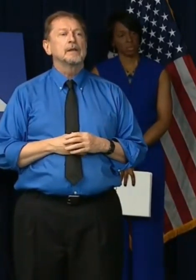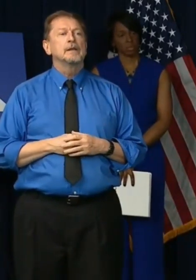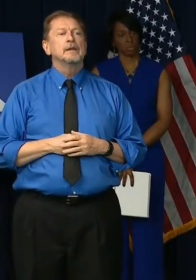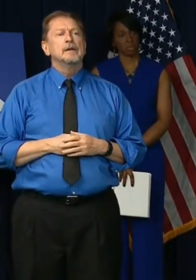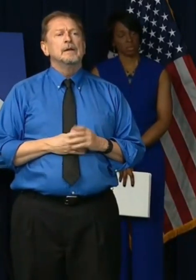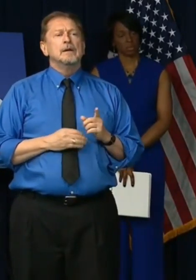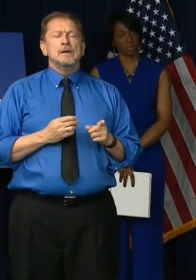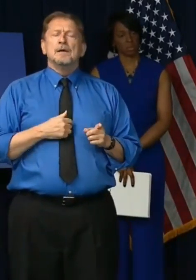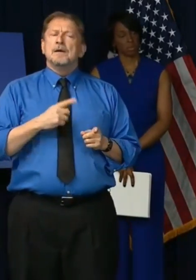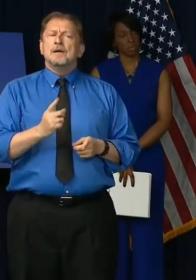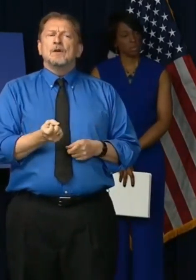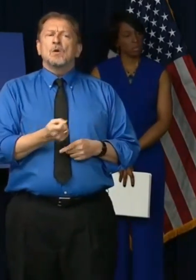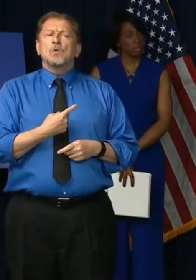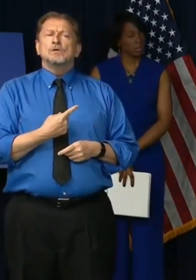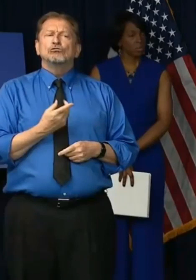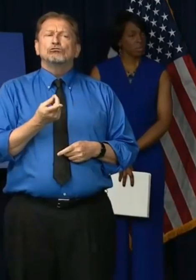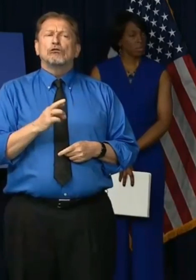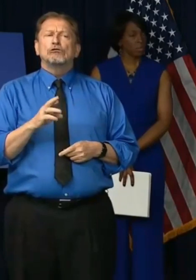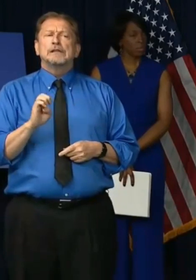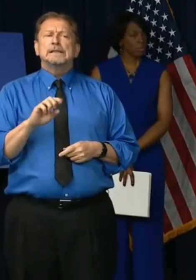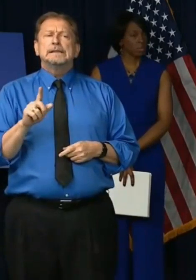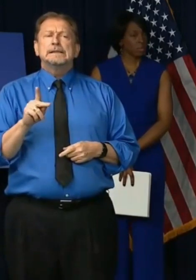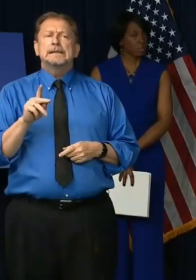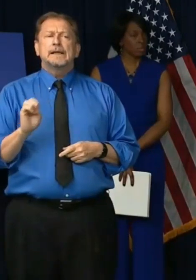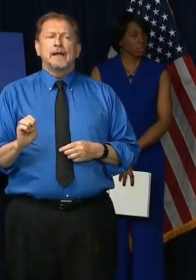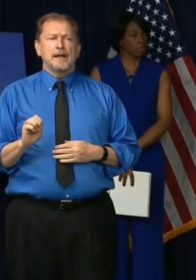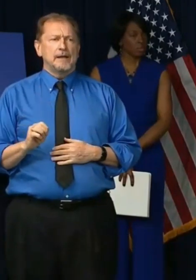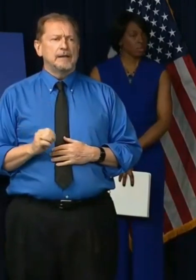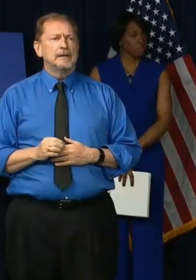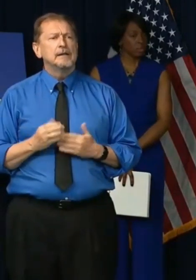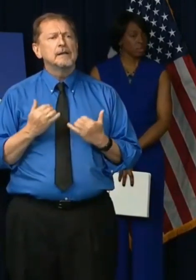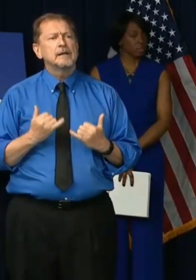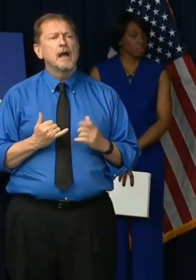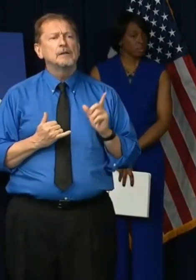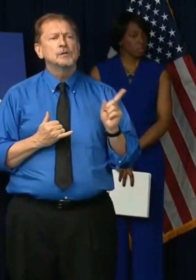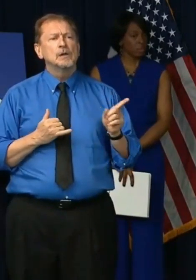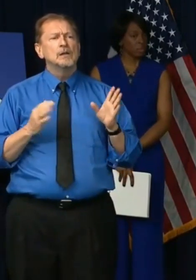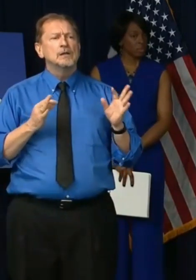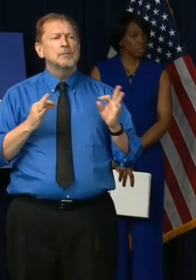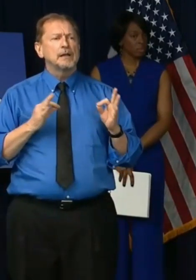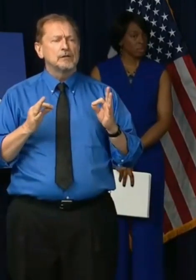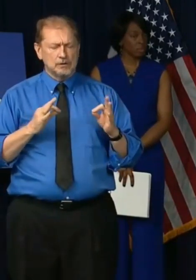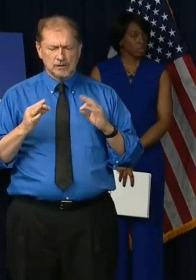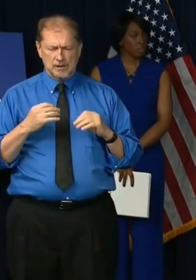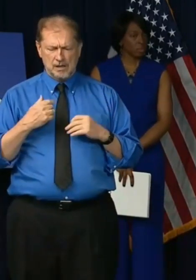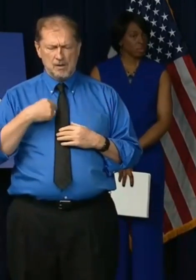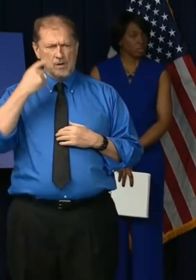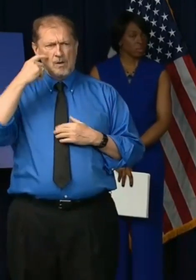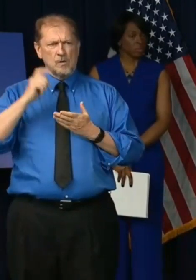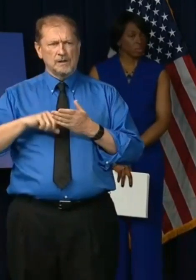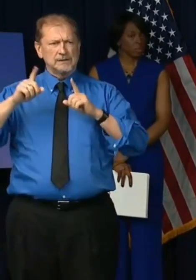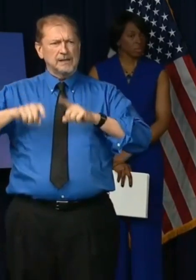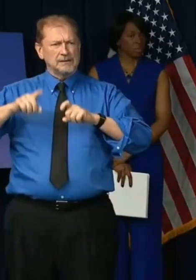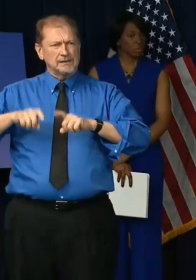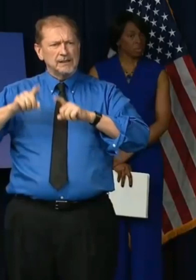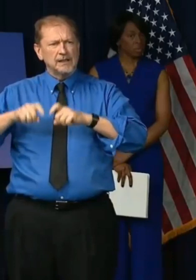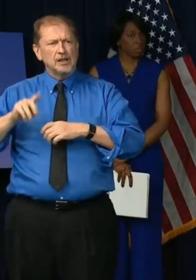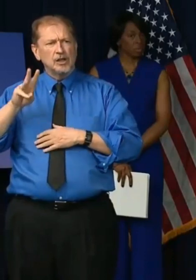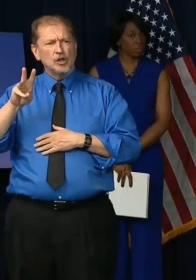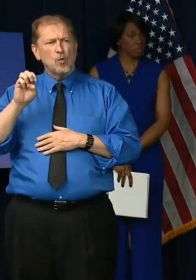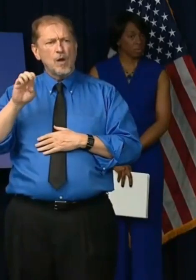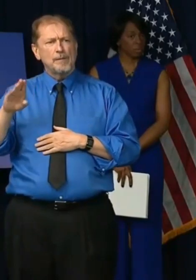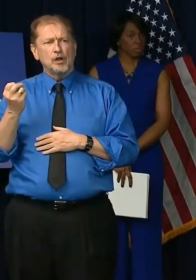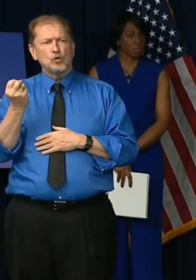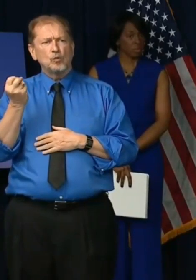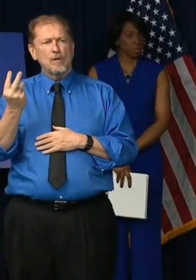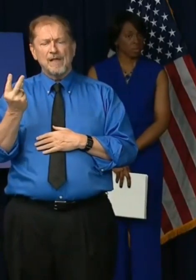is probably for Dr. Zuck. Can you address the discrepancy in the testing numbers today? The website says